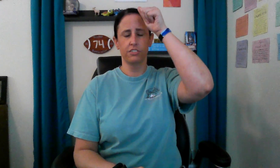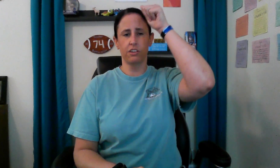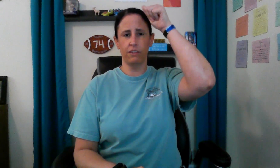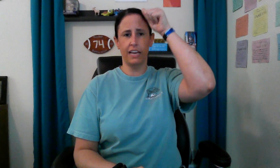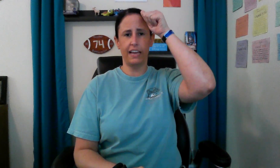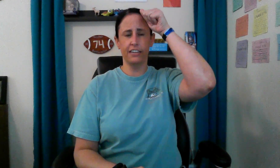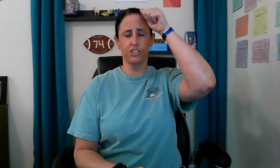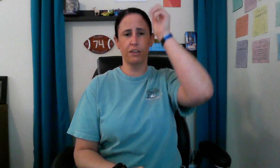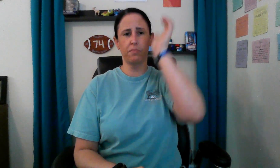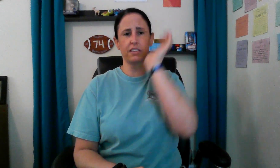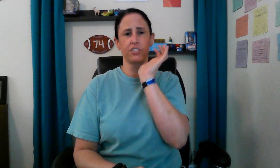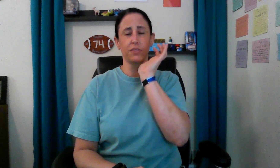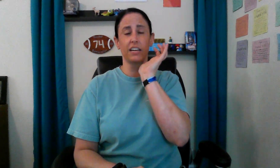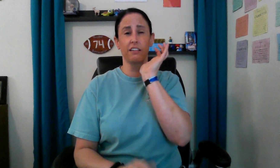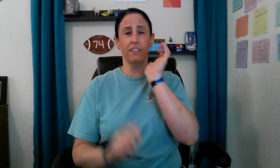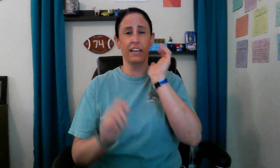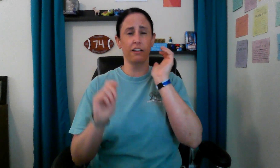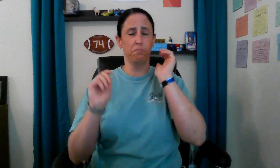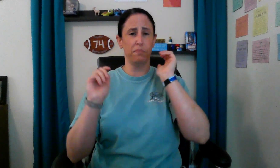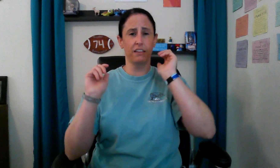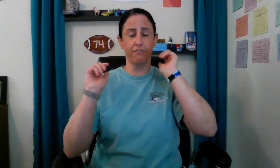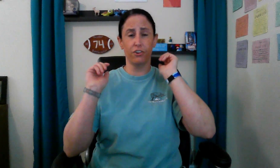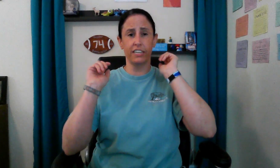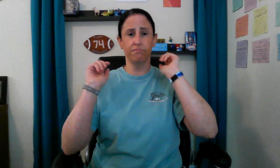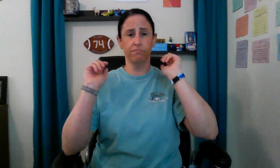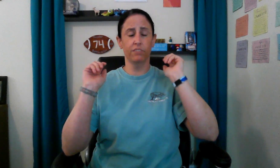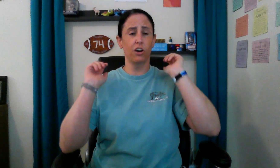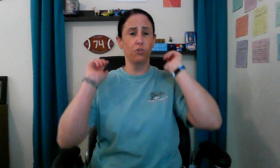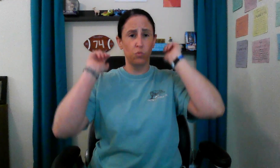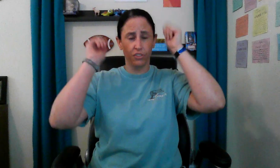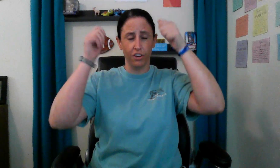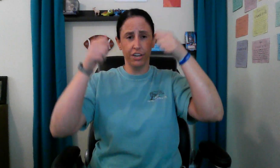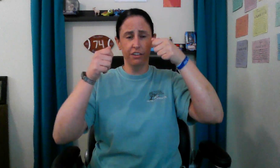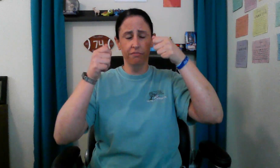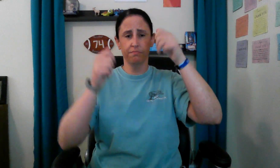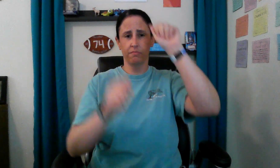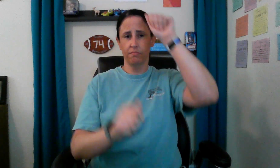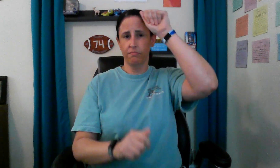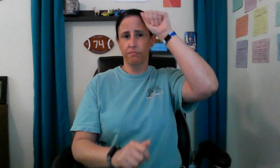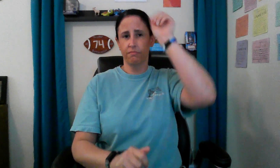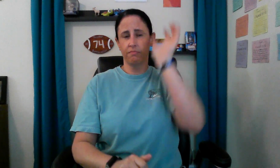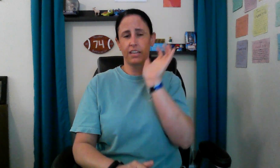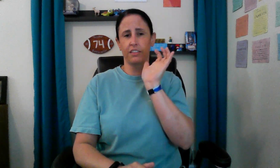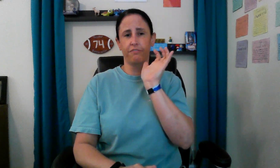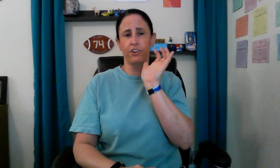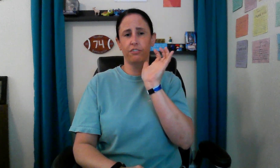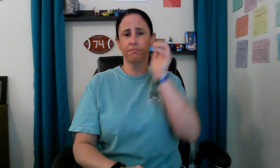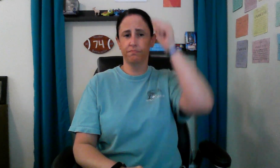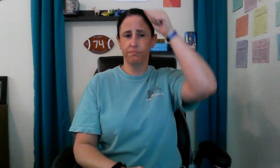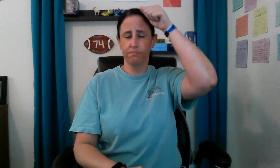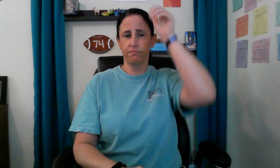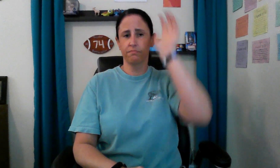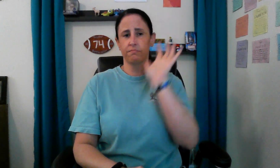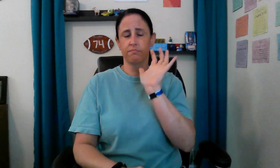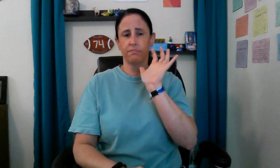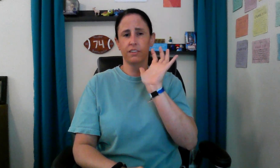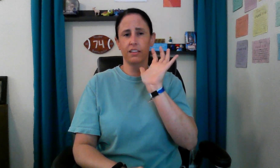So A hand shape. So think of like a big furry coat with a hood and the fur.